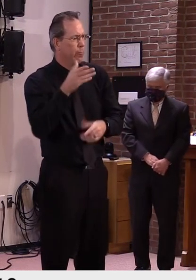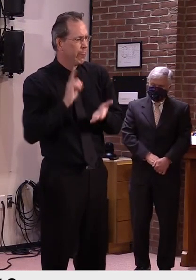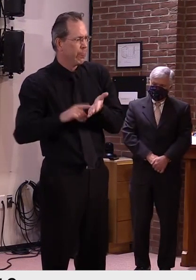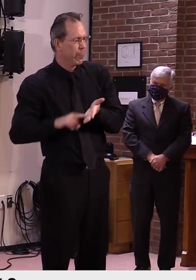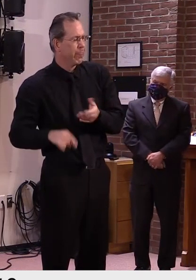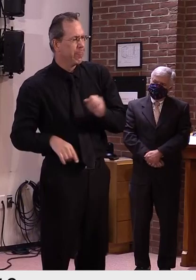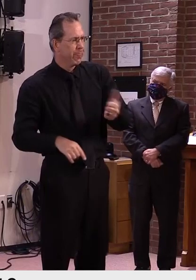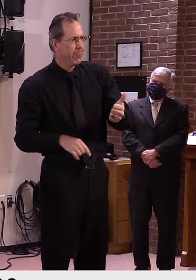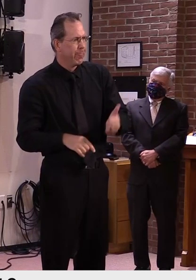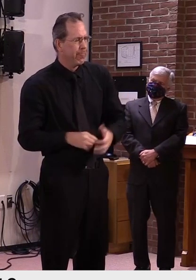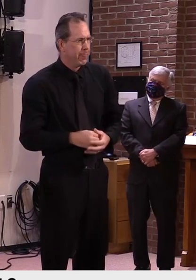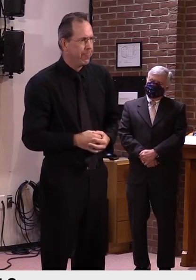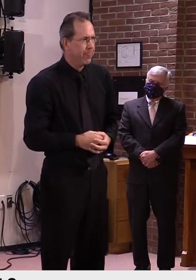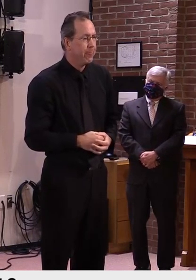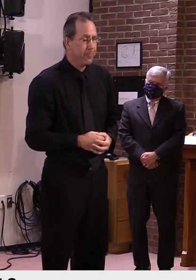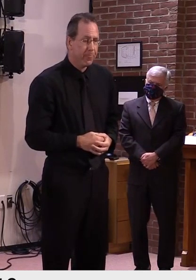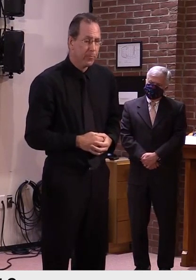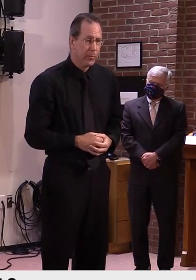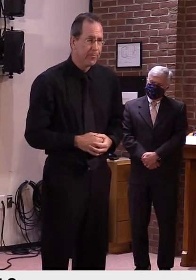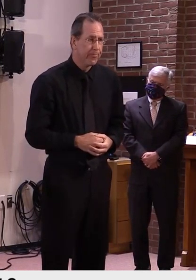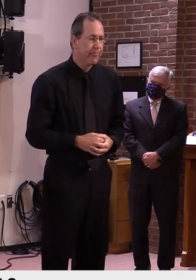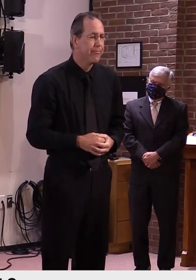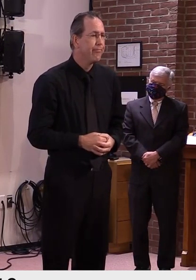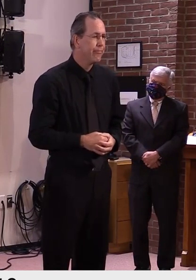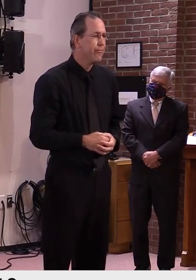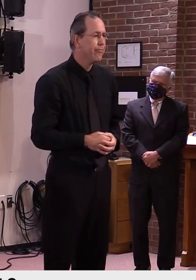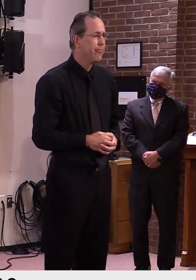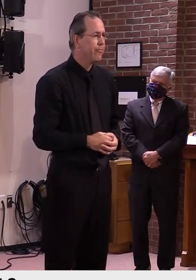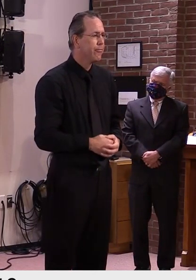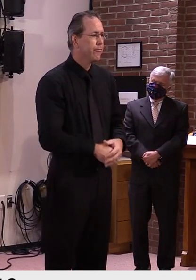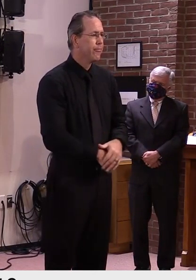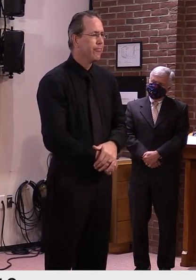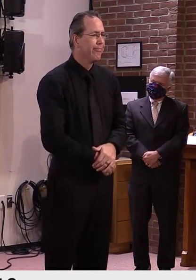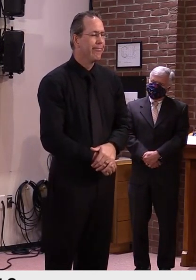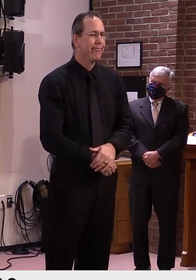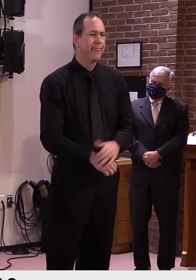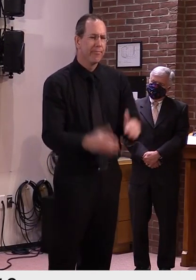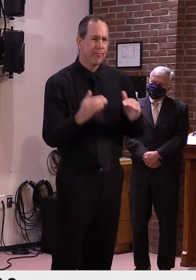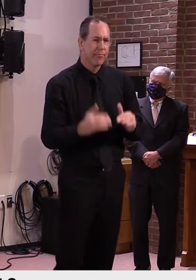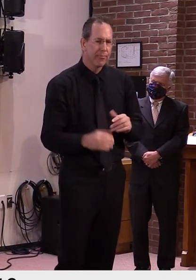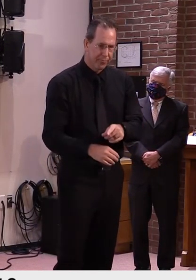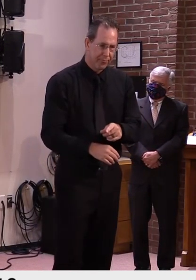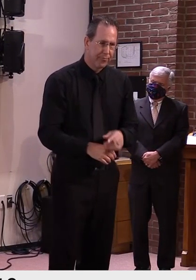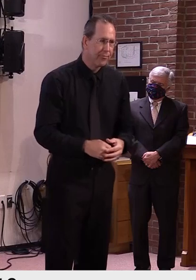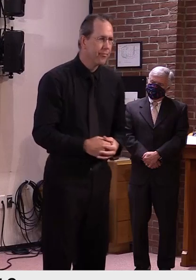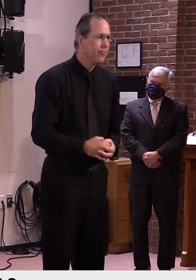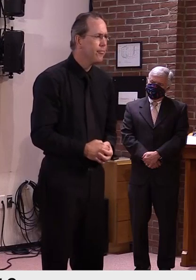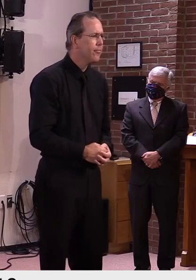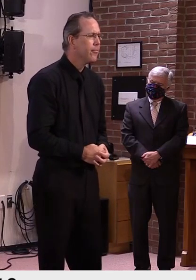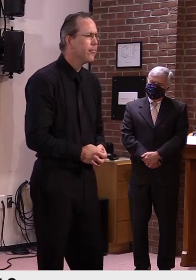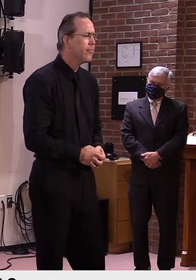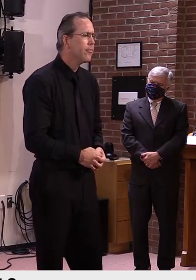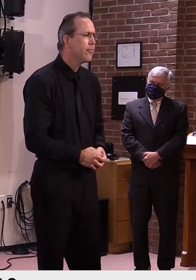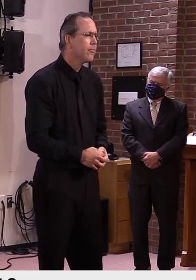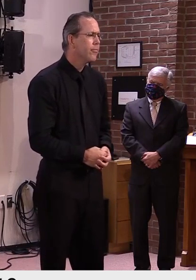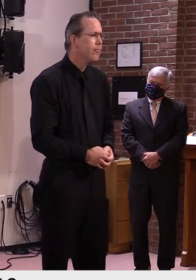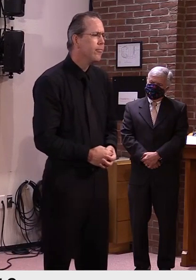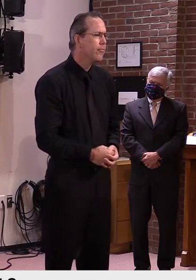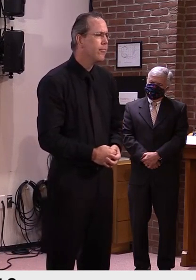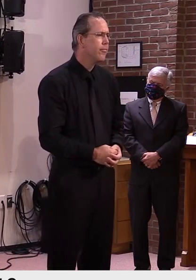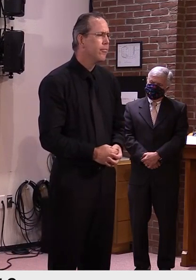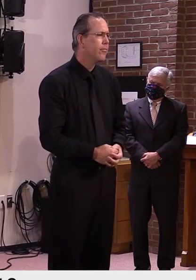Good morning, Governor. Good morning. What is the status of students taking driver's ed in school and taking road tests